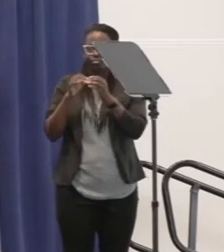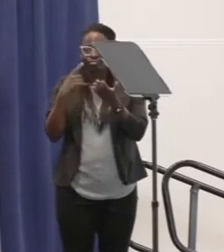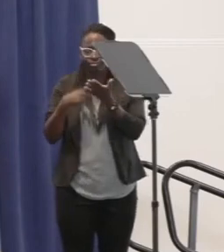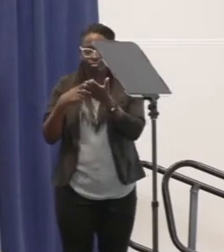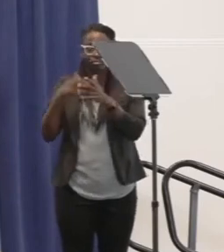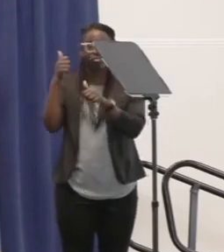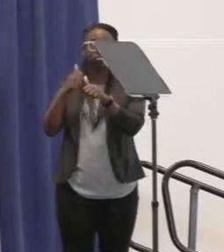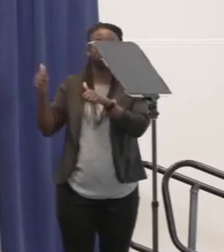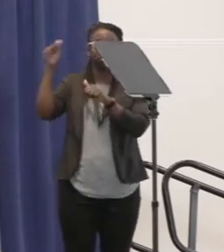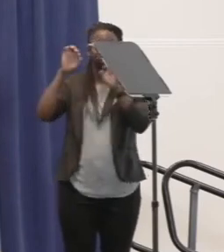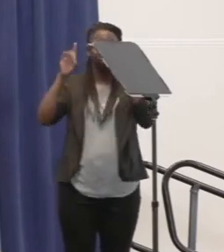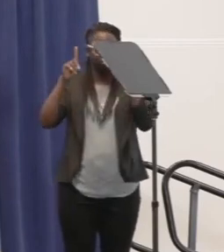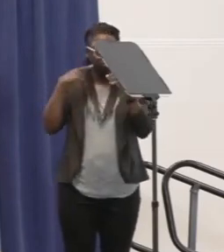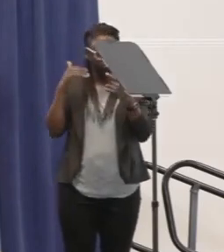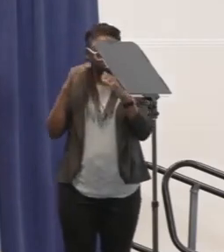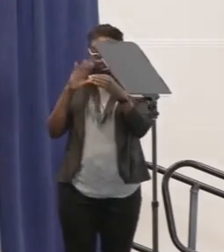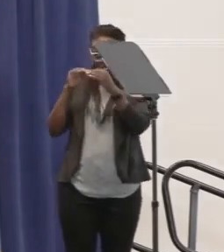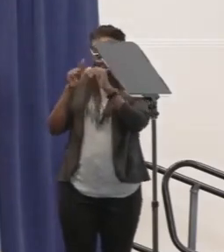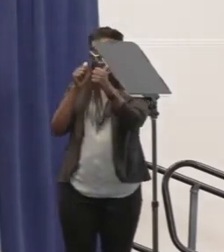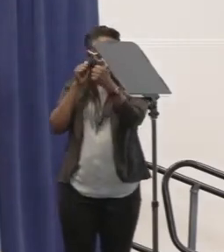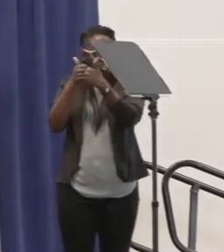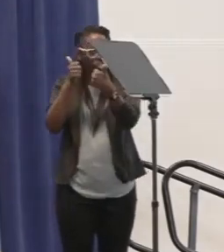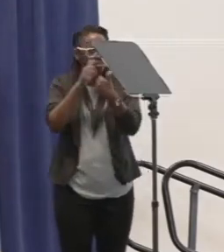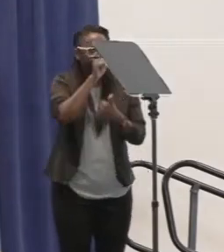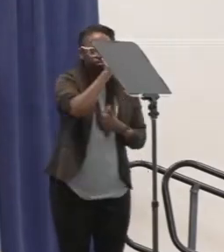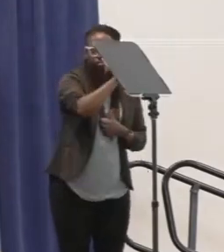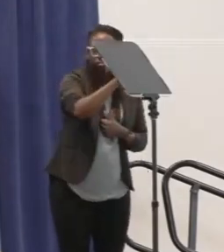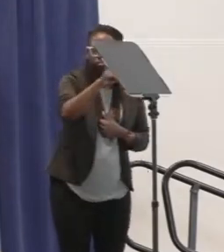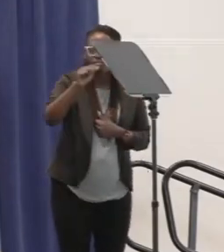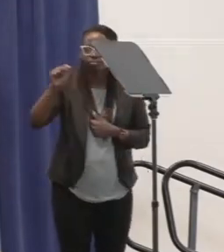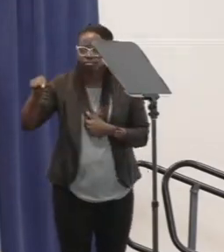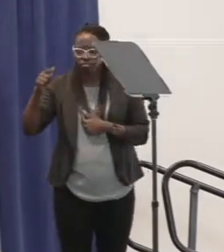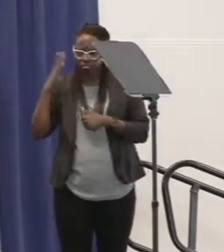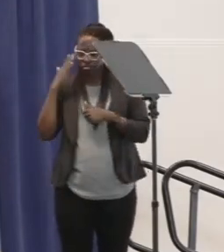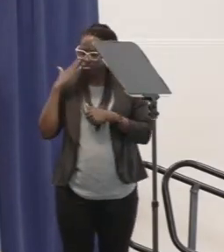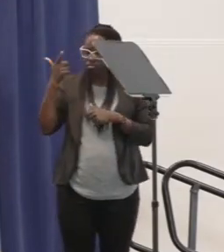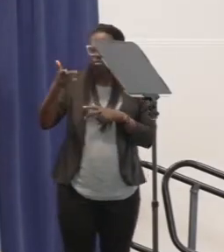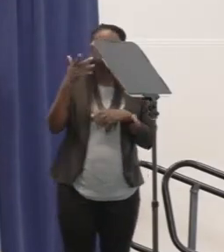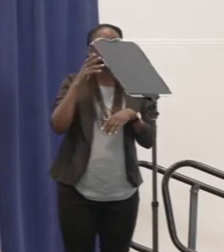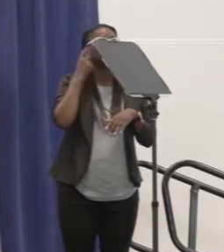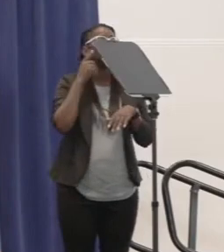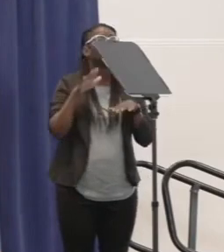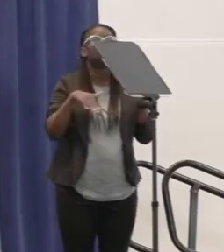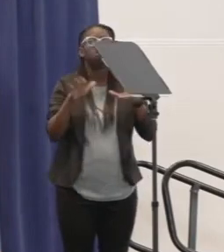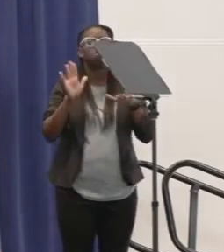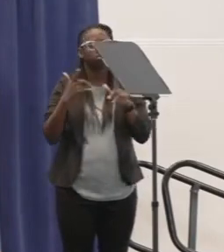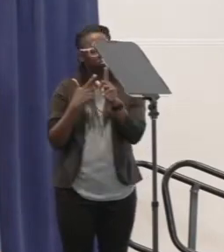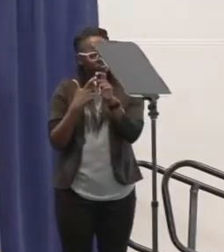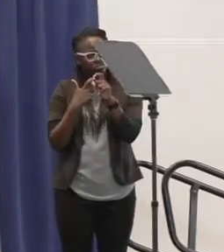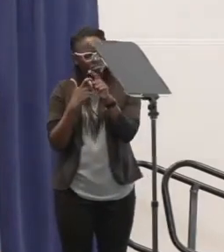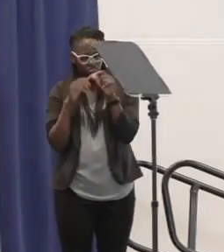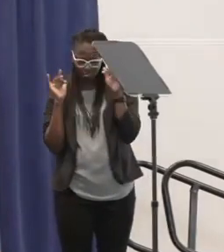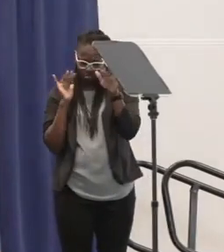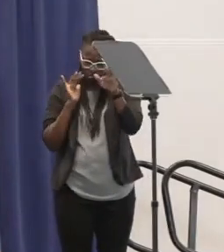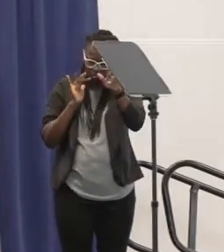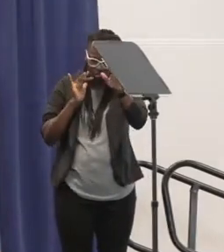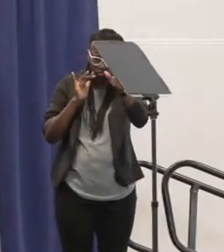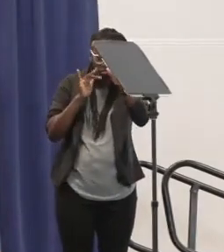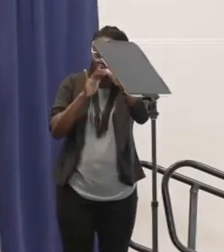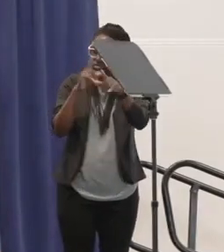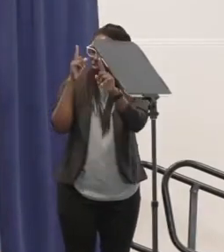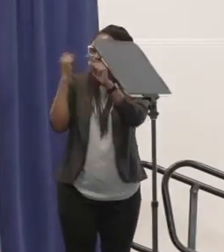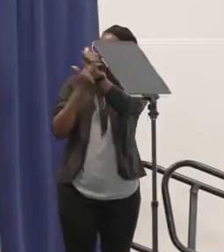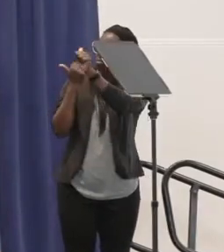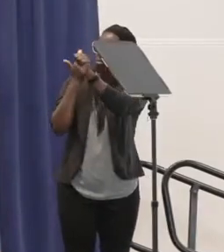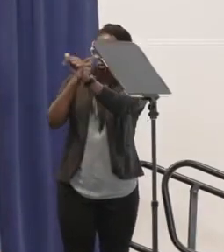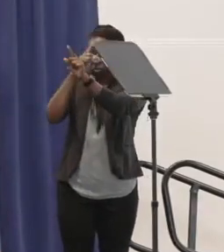run, not walk, in pursuit of social change. Mr. Secretary, please know that we are